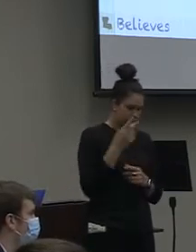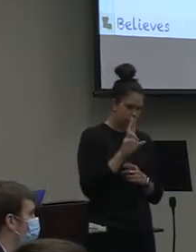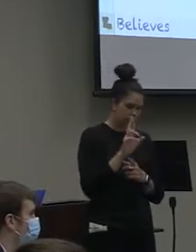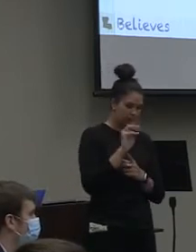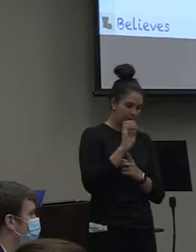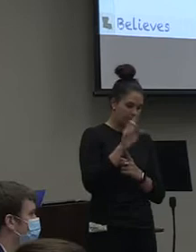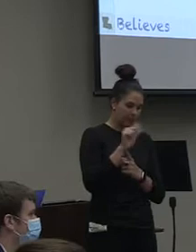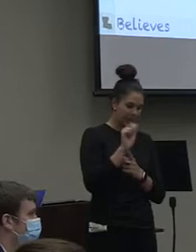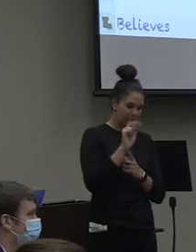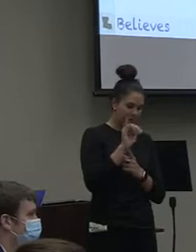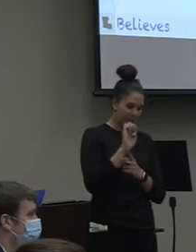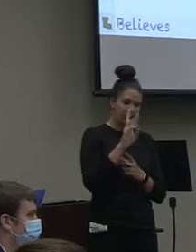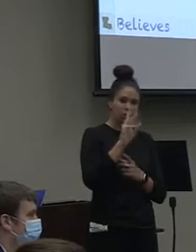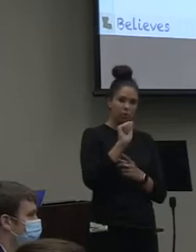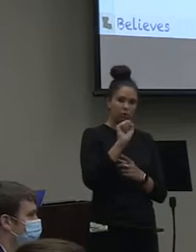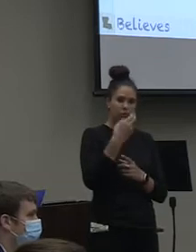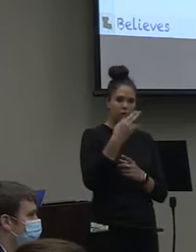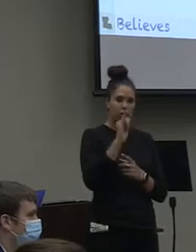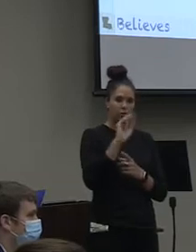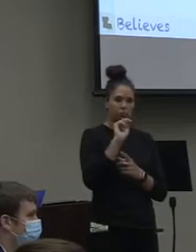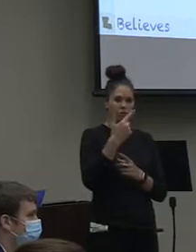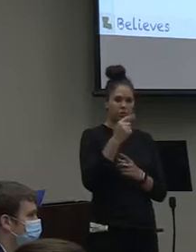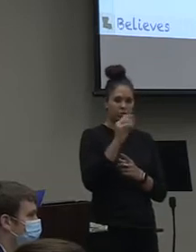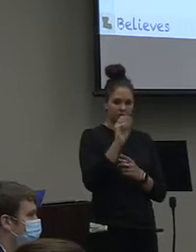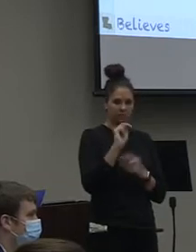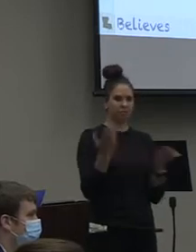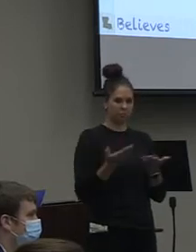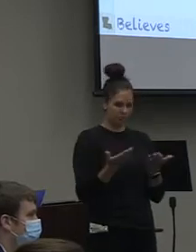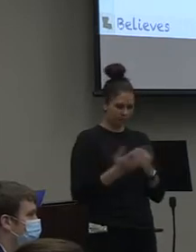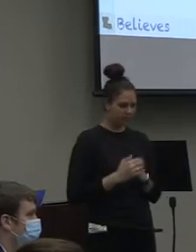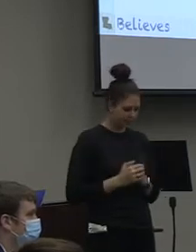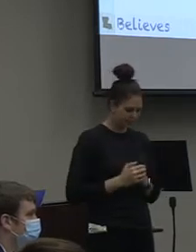Dr. Melanie Washington. Here.